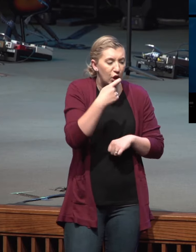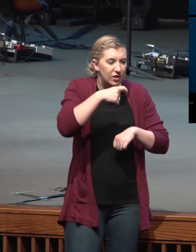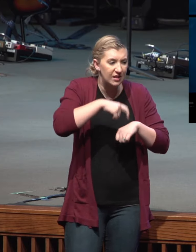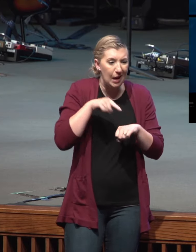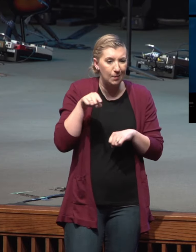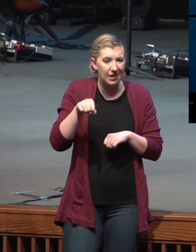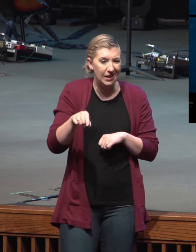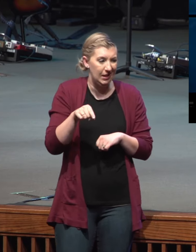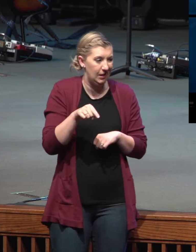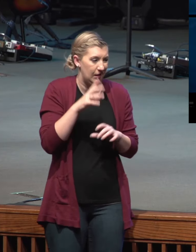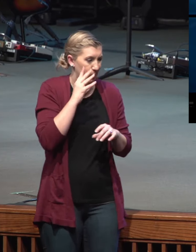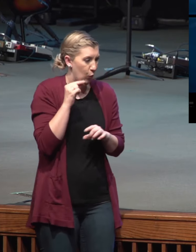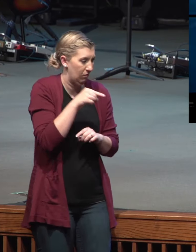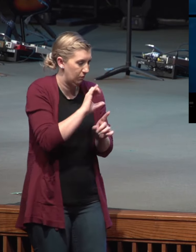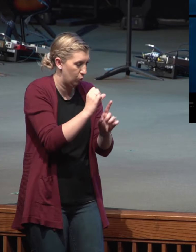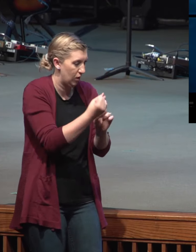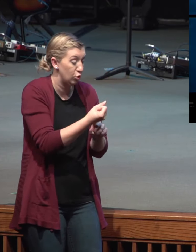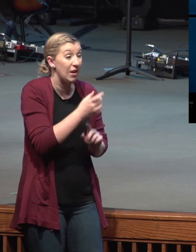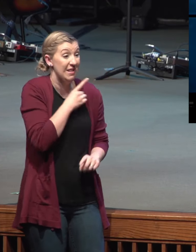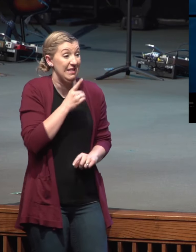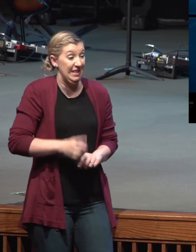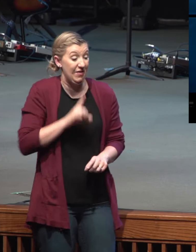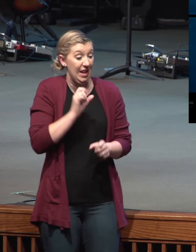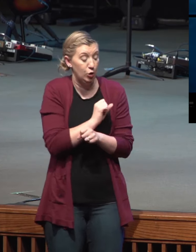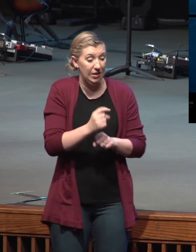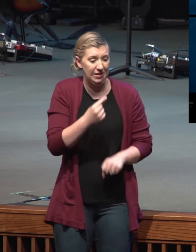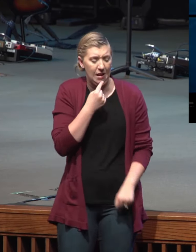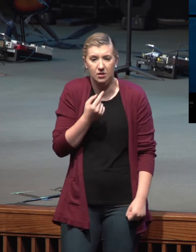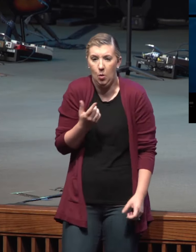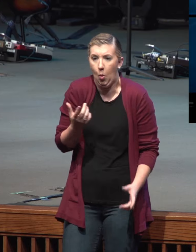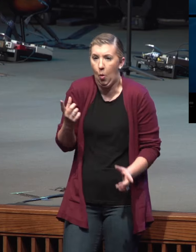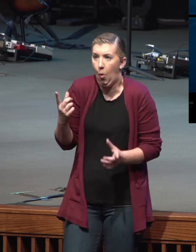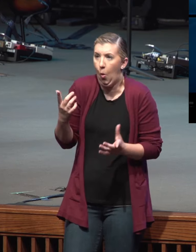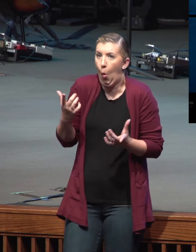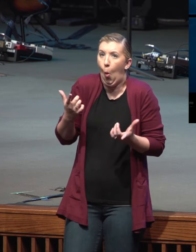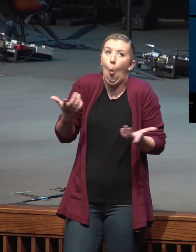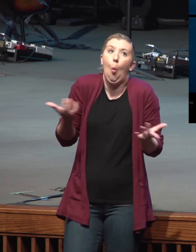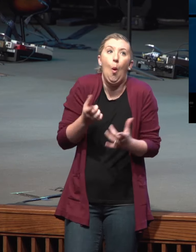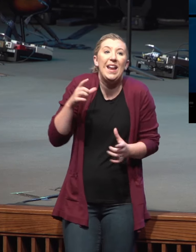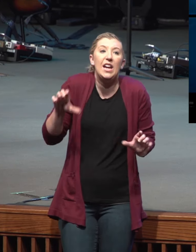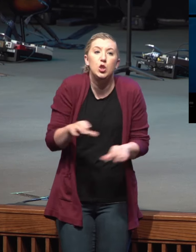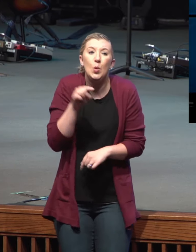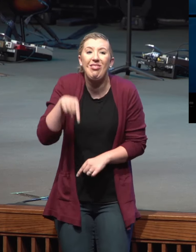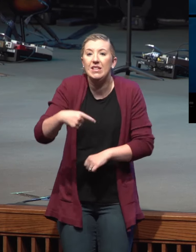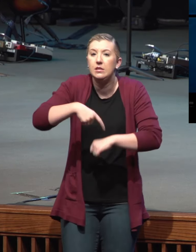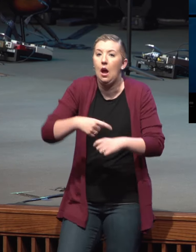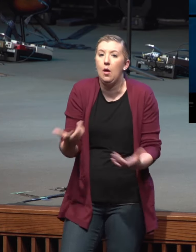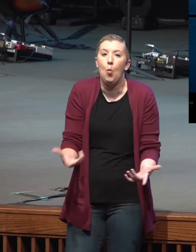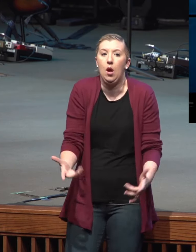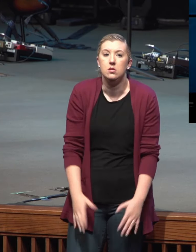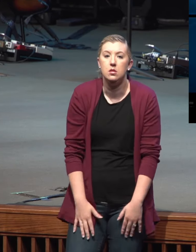him. Because David actually says, what have I done this time?